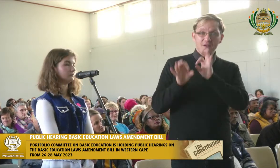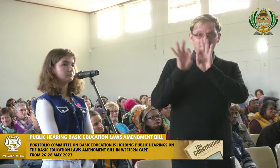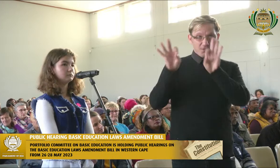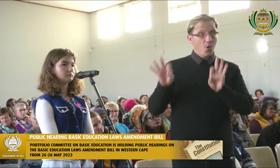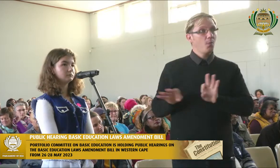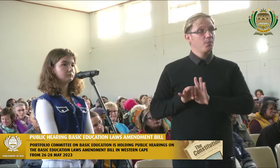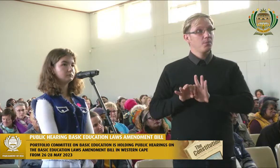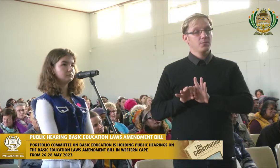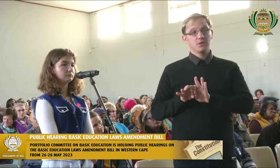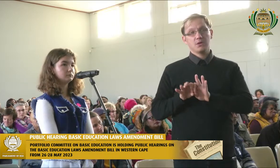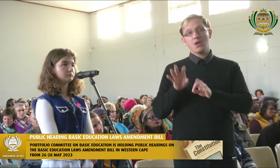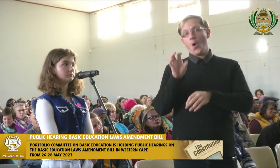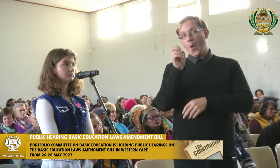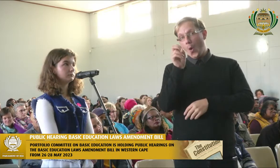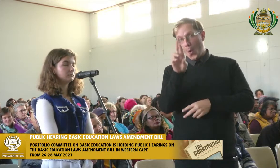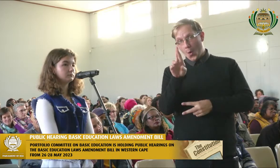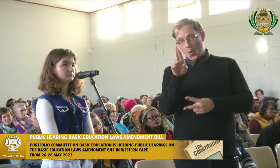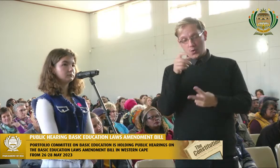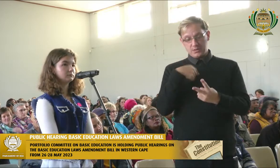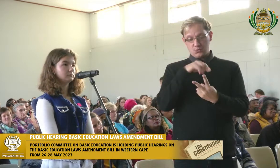form or it's a talk.